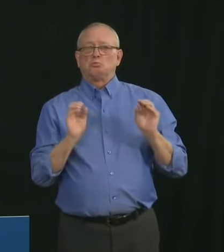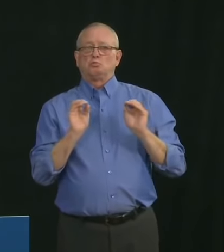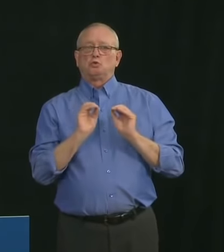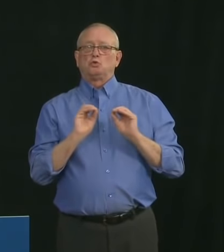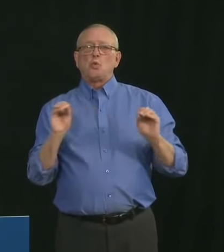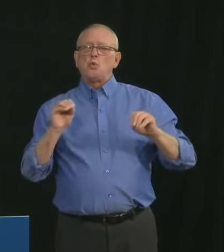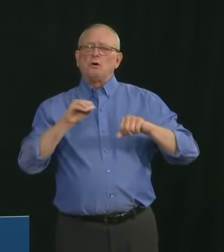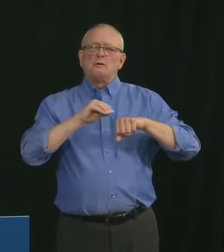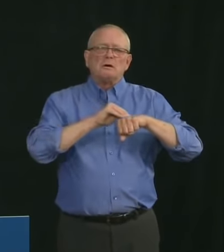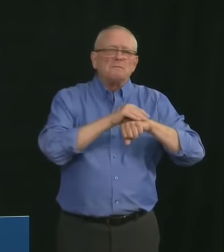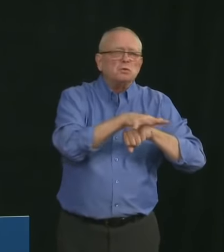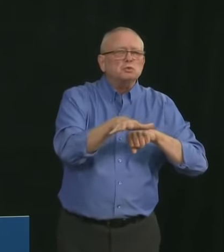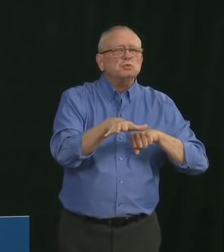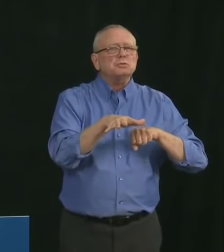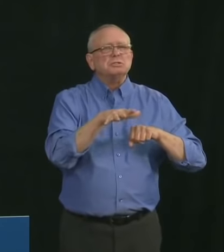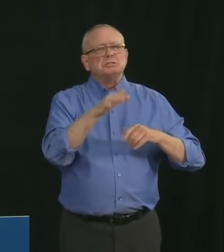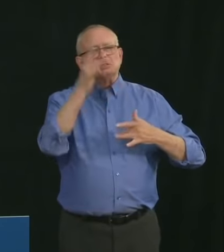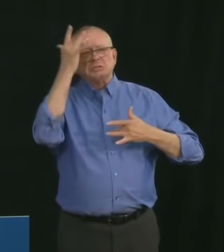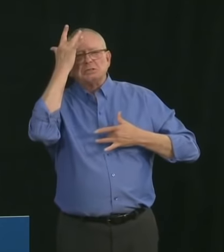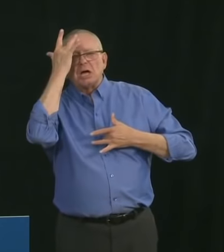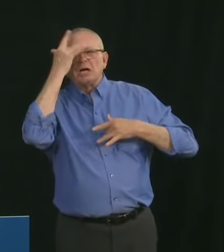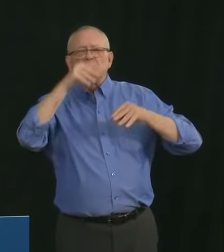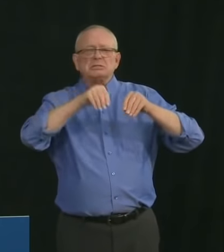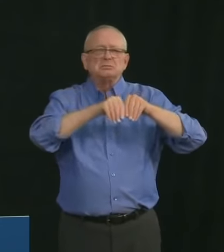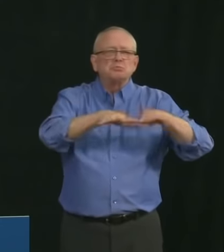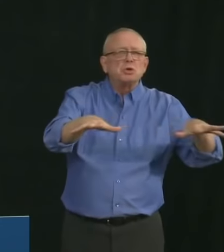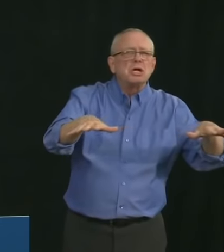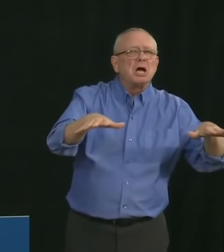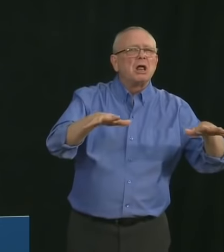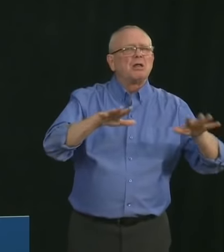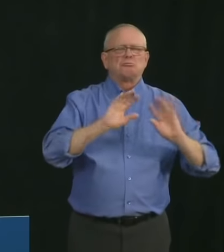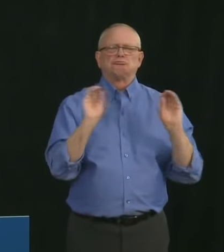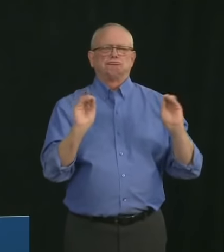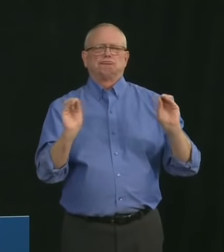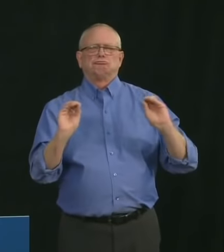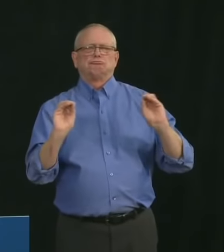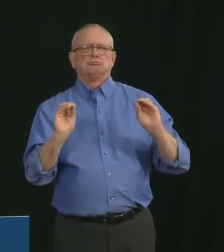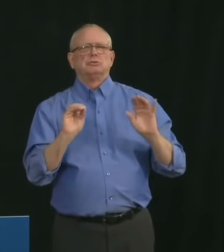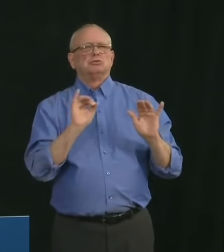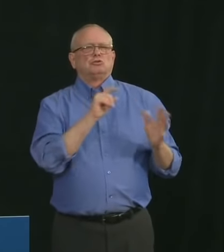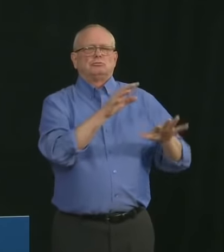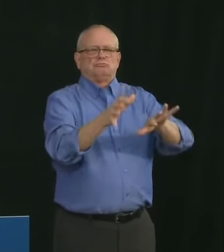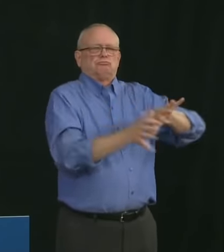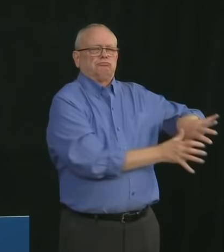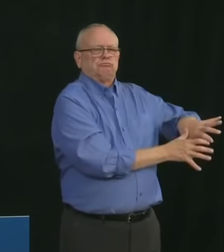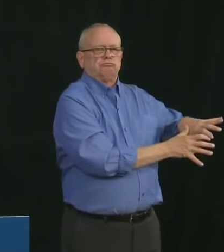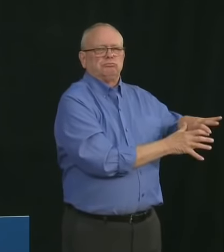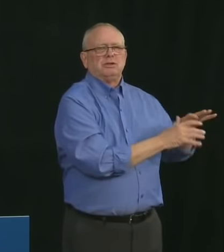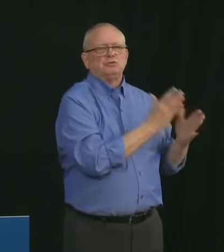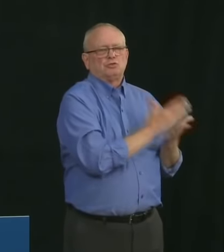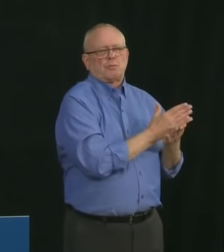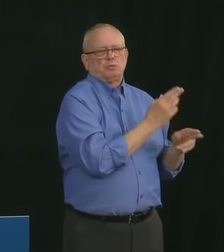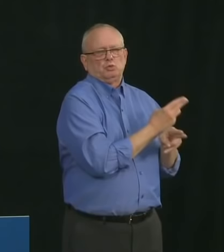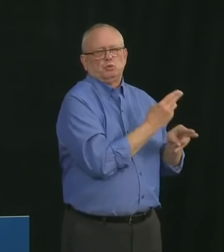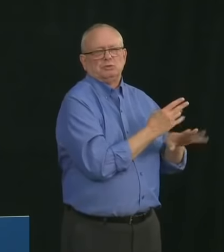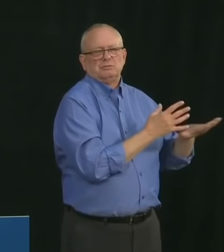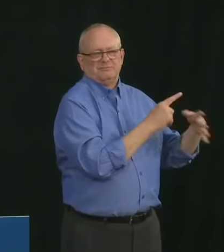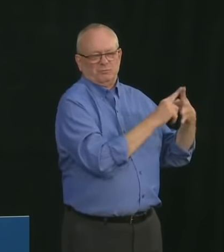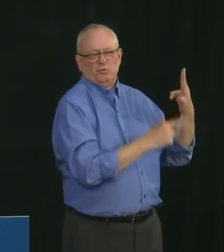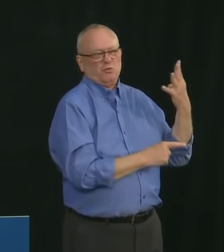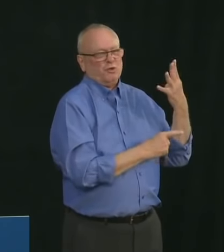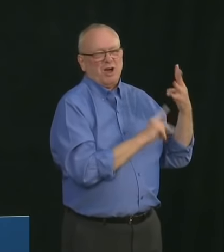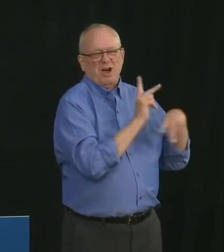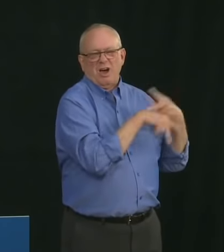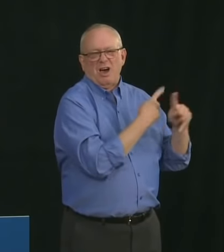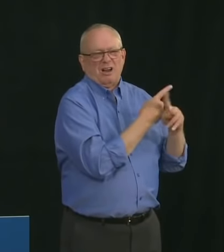leaking. The problem has been solved by recalling those test tubes that seem to have a higher proportion of leaks. And the individuals, unfortunately,